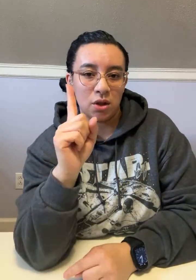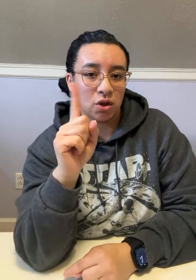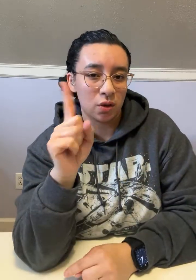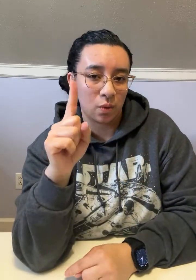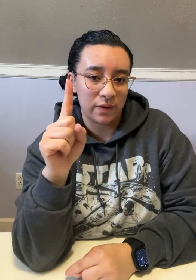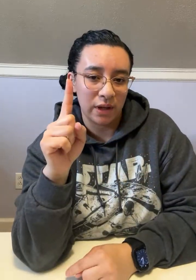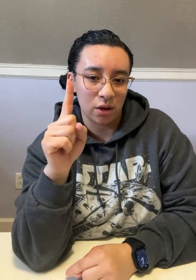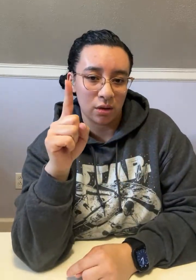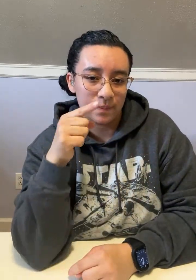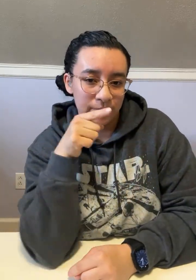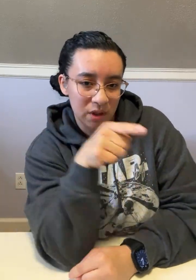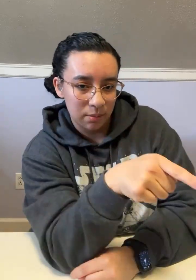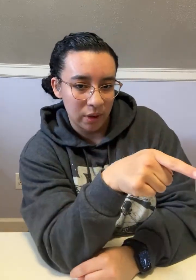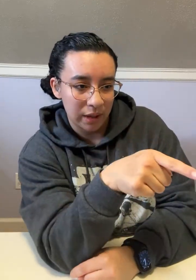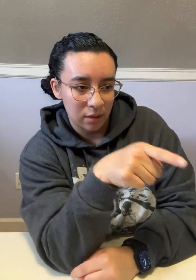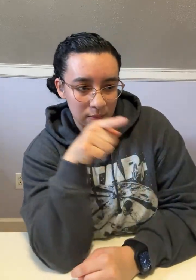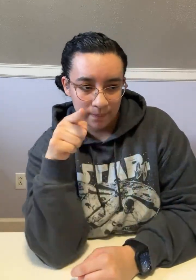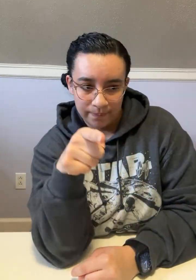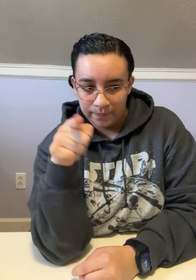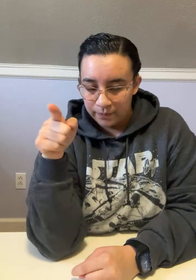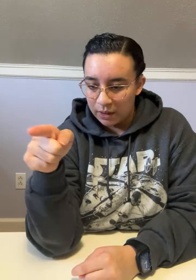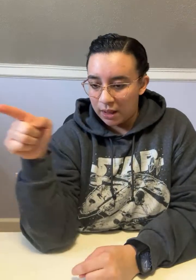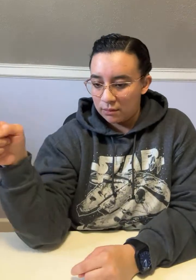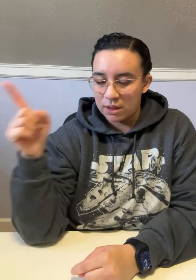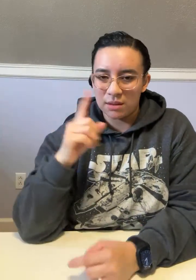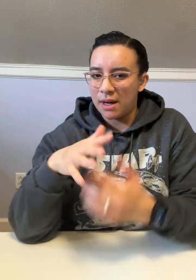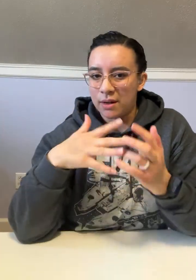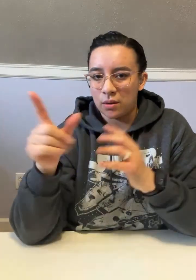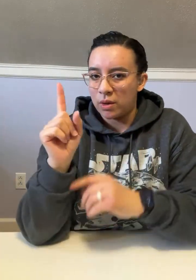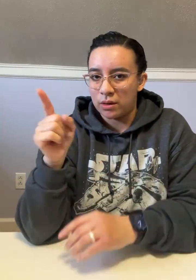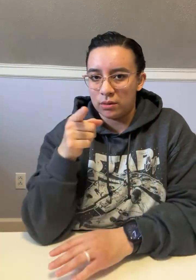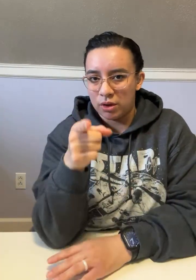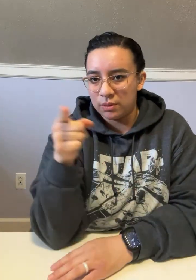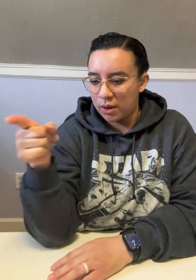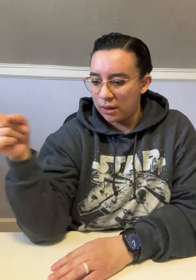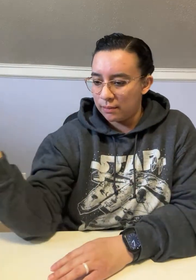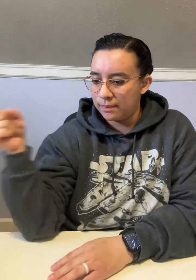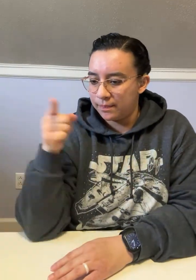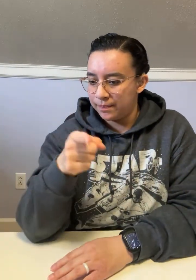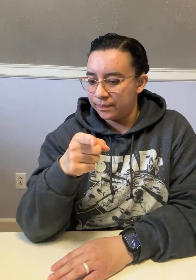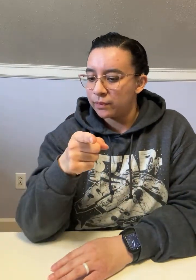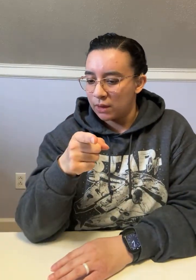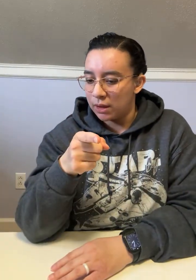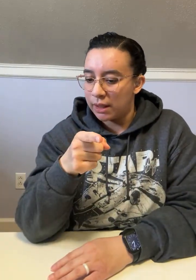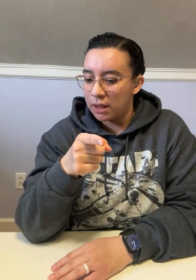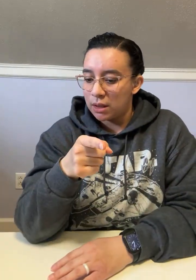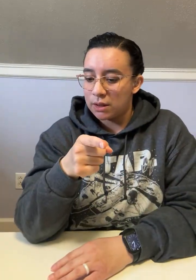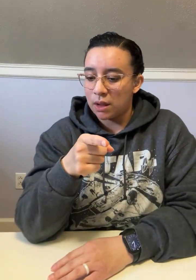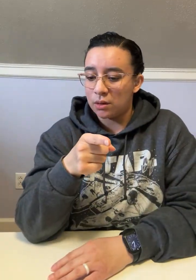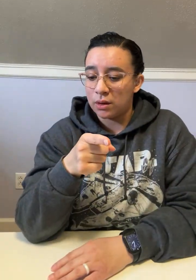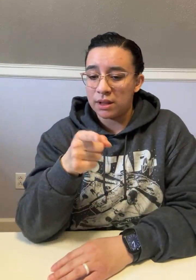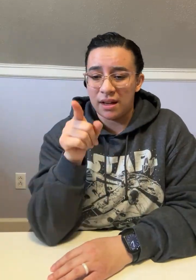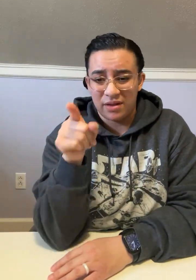use your one finger, you point. Okay, doesn't matter where, you just point. Right? So you sign